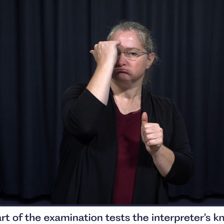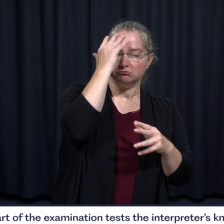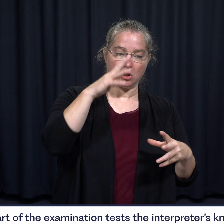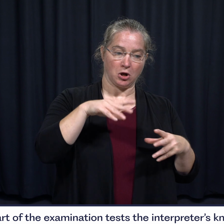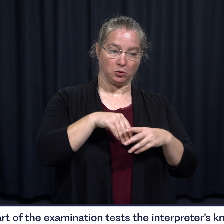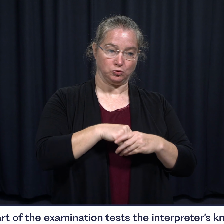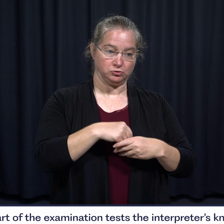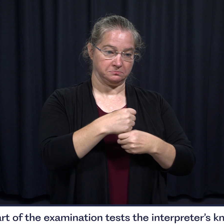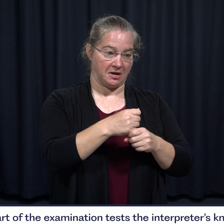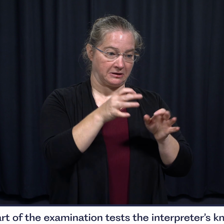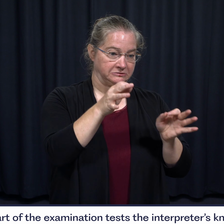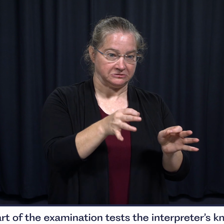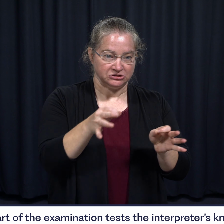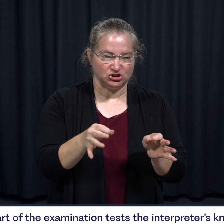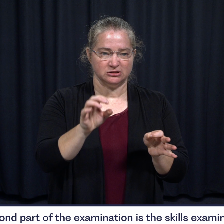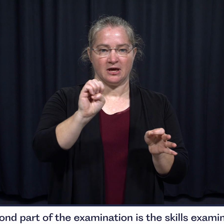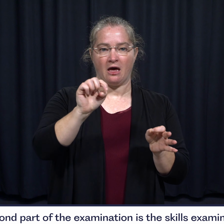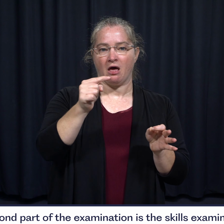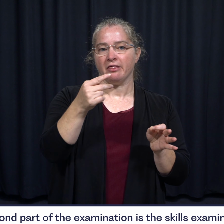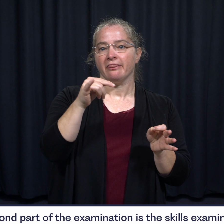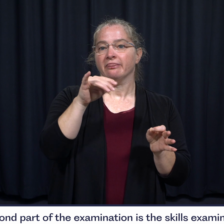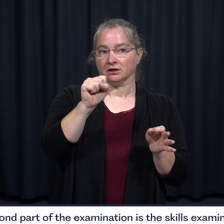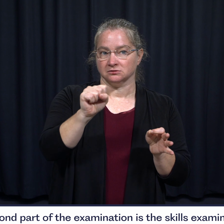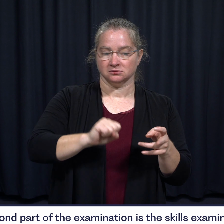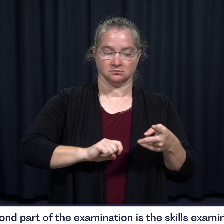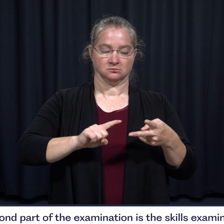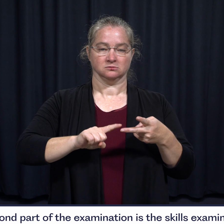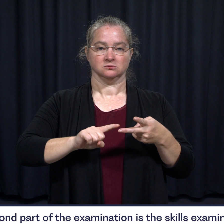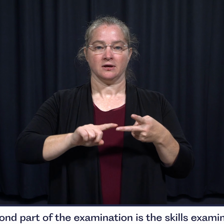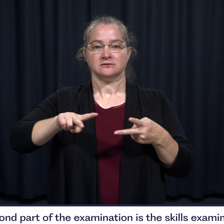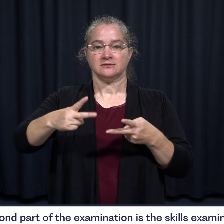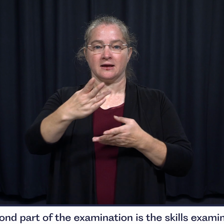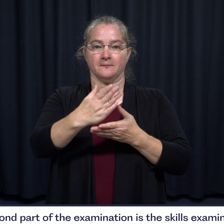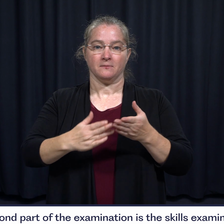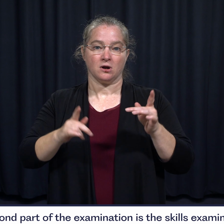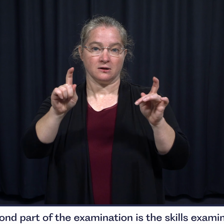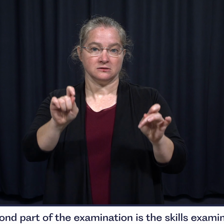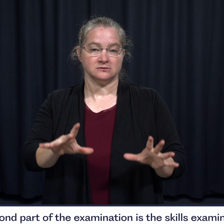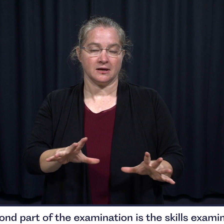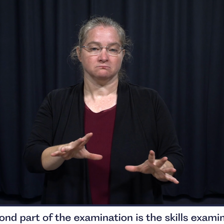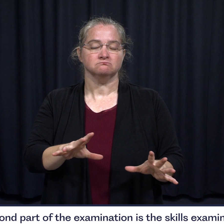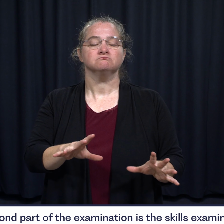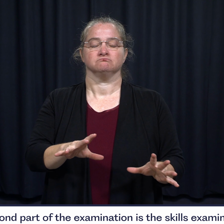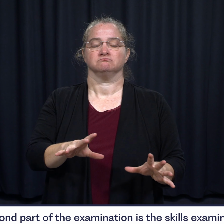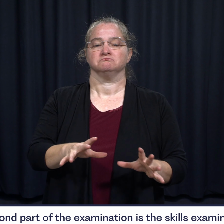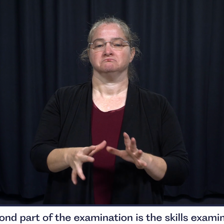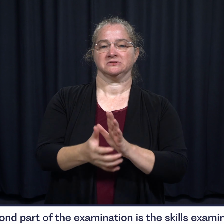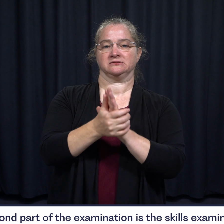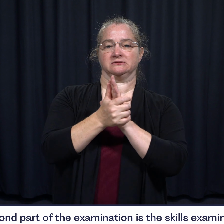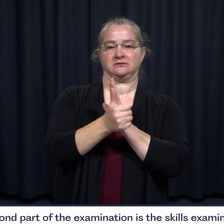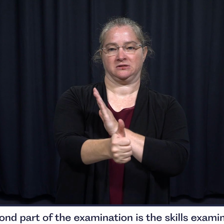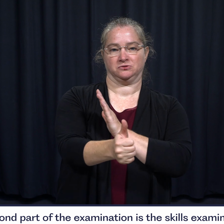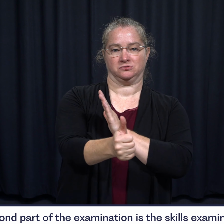ethical decision-making. The second part of the examination is the skills examination.